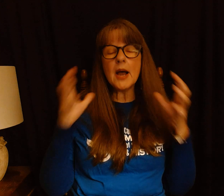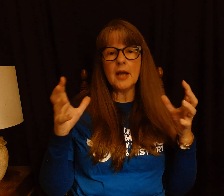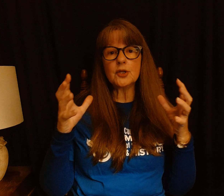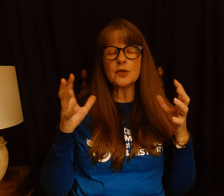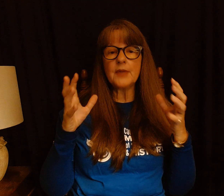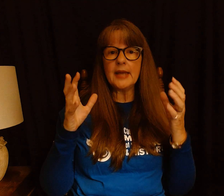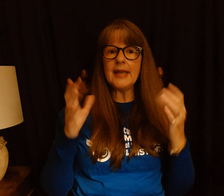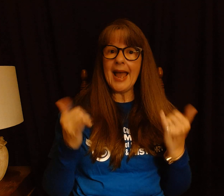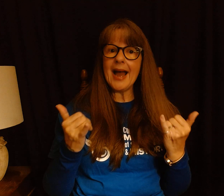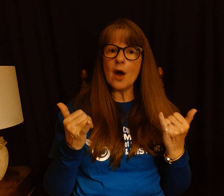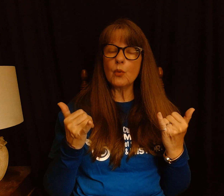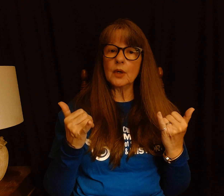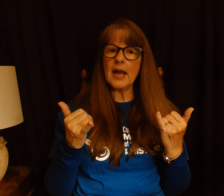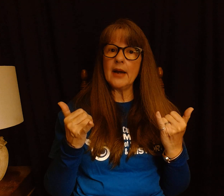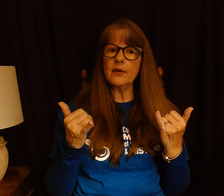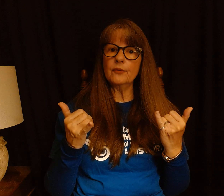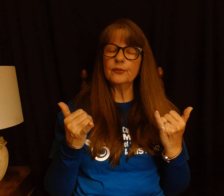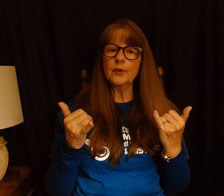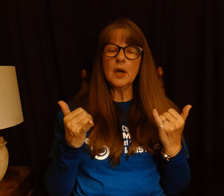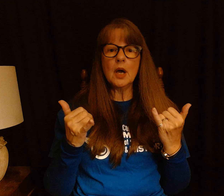much that now we're kind of,